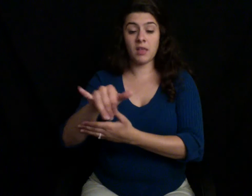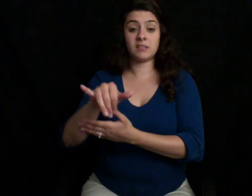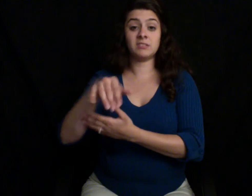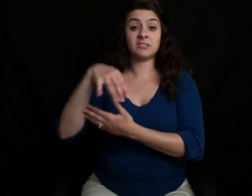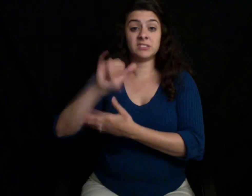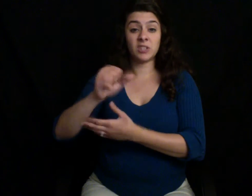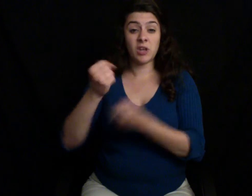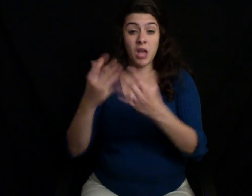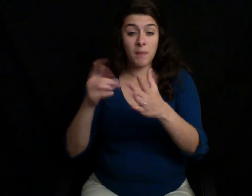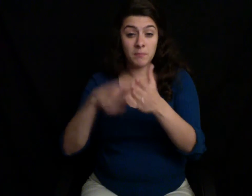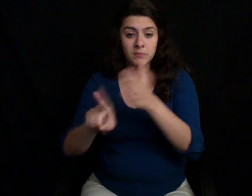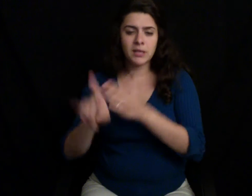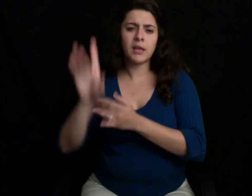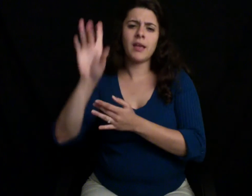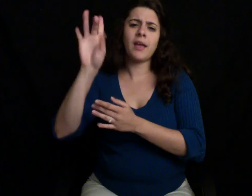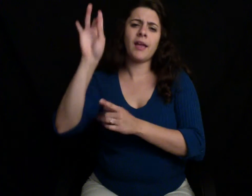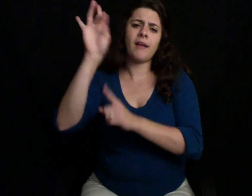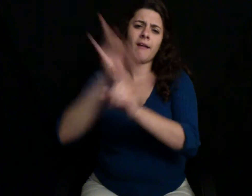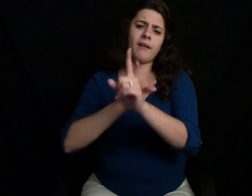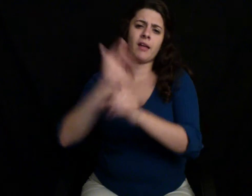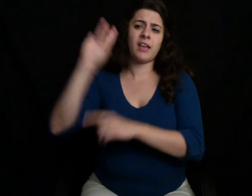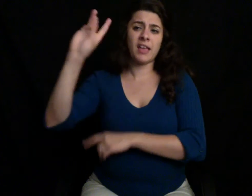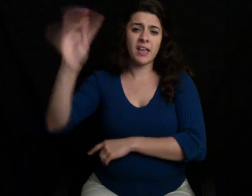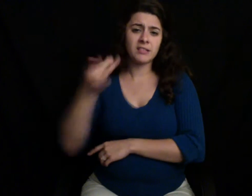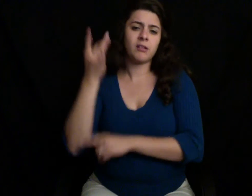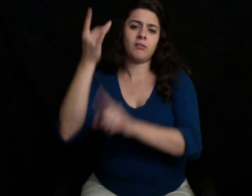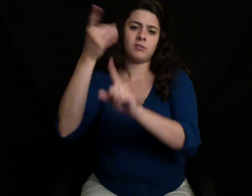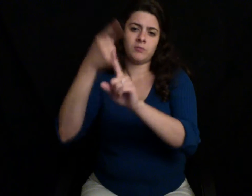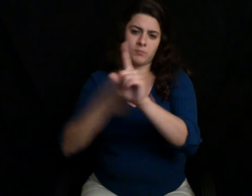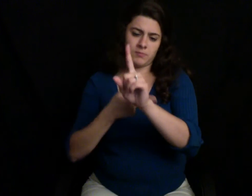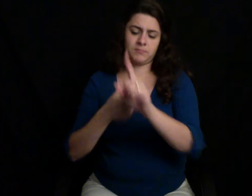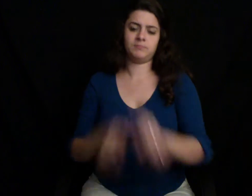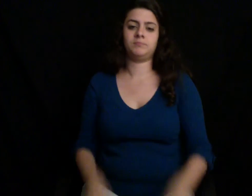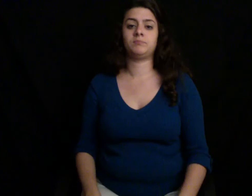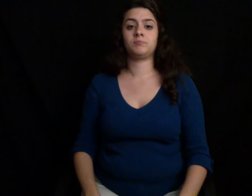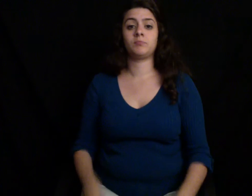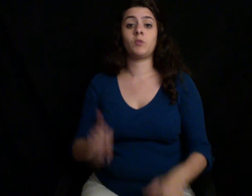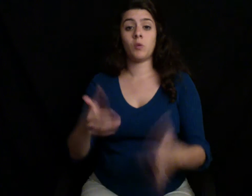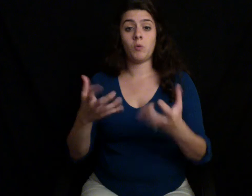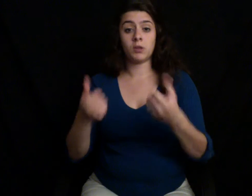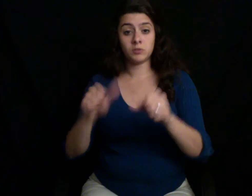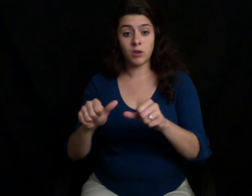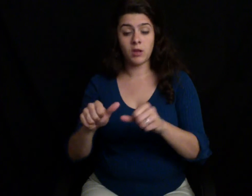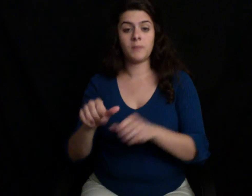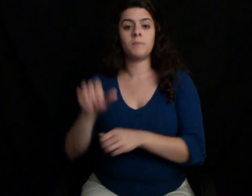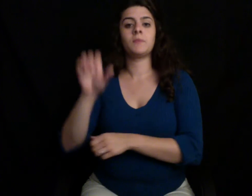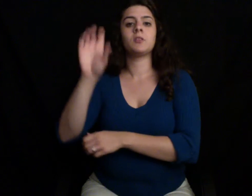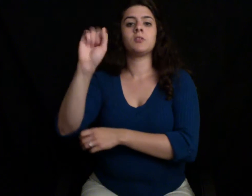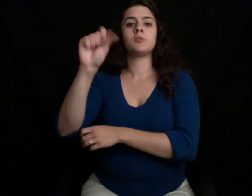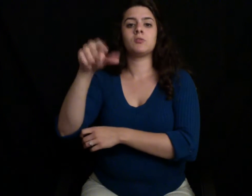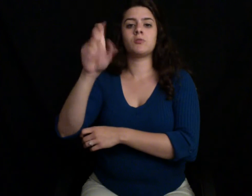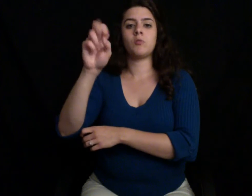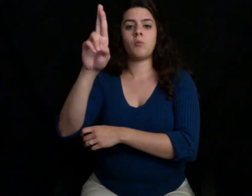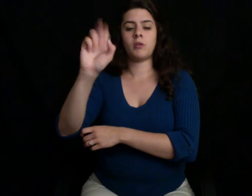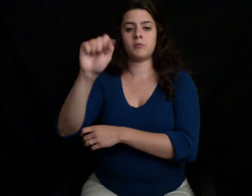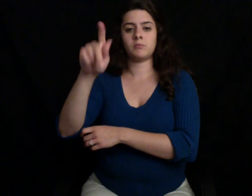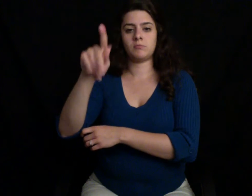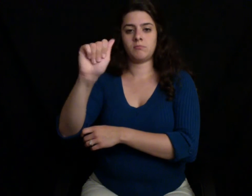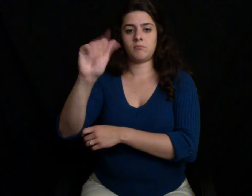a month. For a free trial with no credit card required, just head over to squarespace.com. When you're blown away and ready to confirm a plan, use the offer code